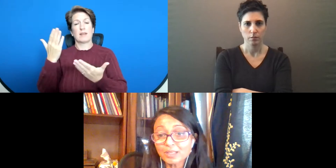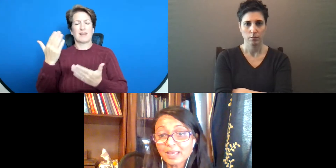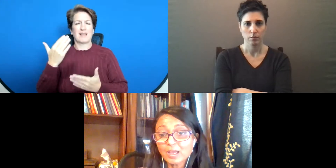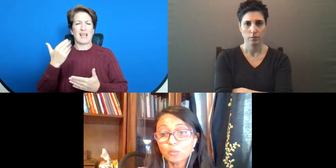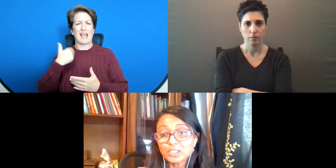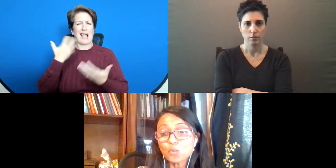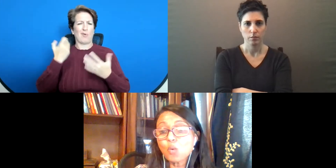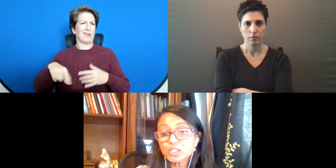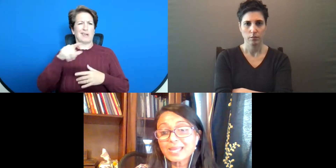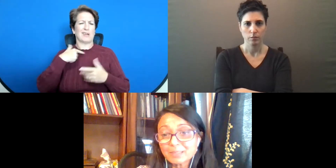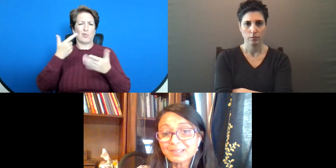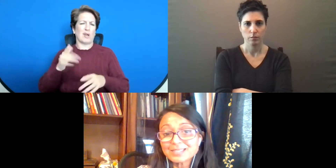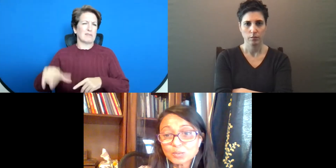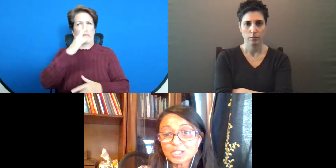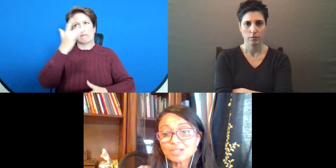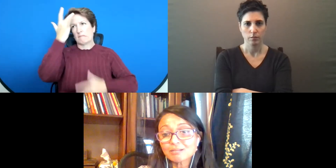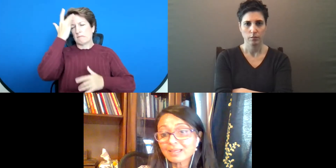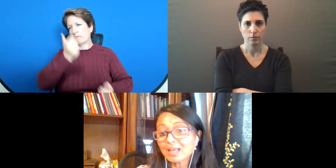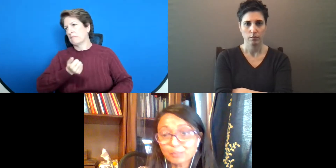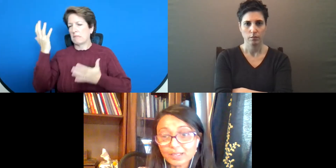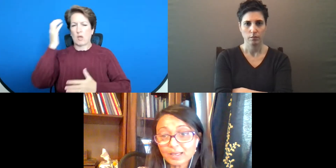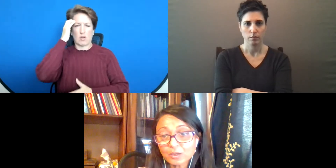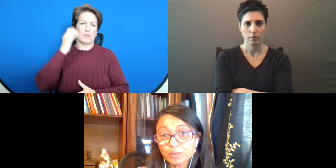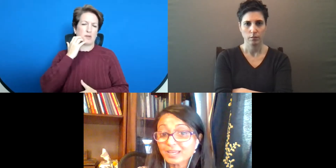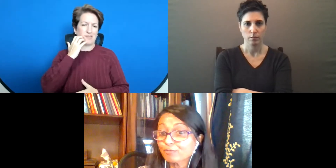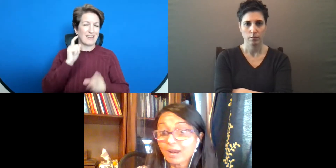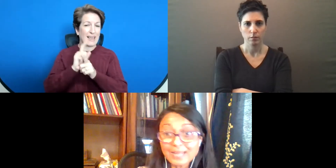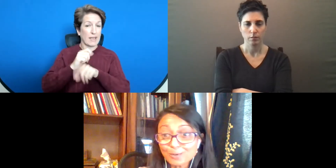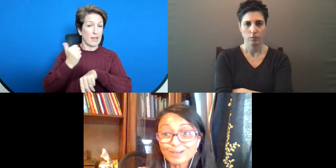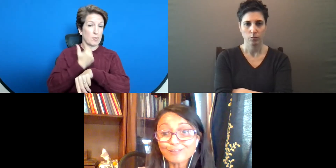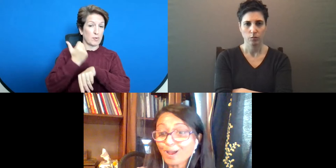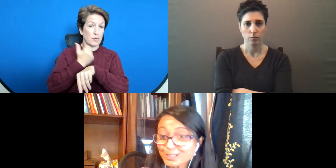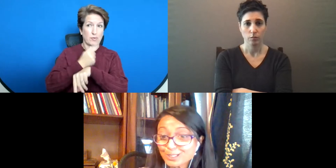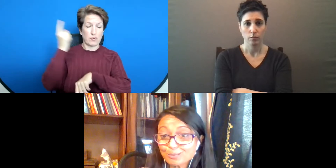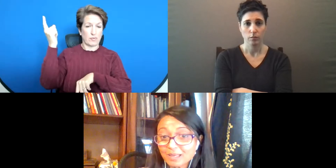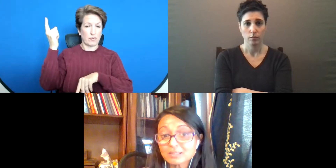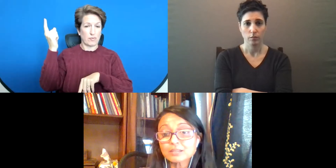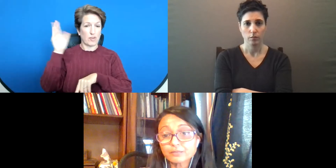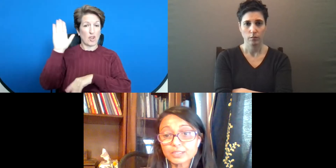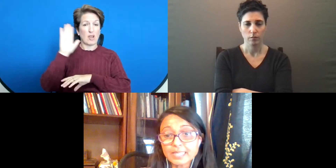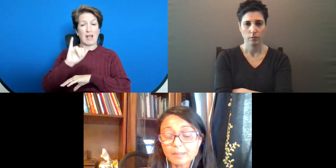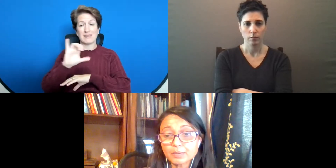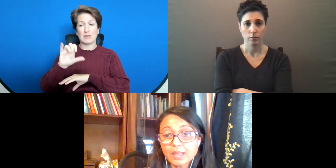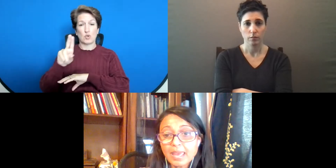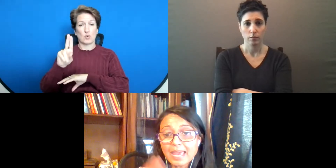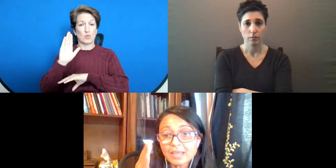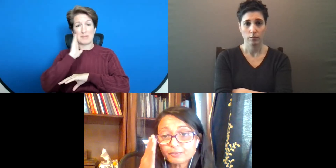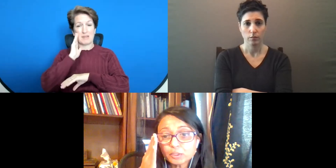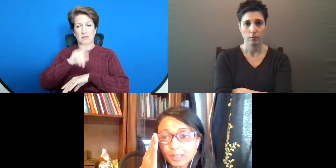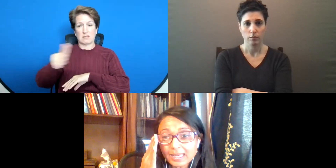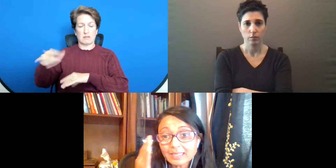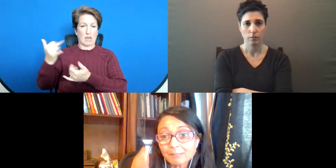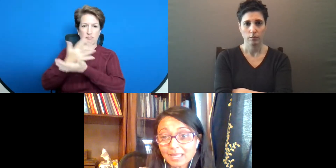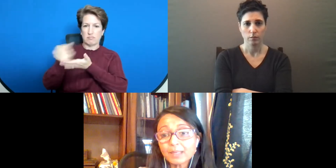hospital. We don't want to end up in a situation like Alberta, where they have run out of ICU beds, for example,